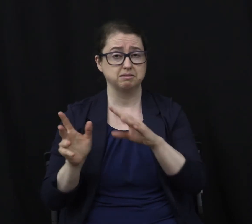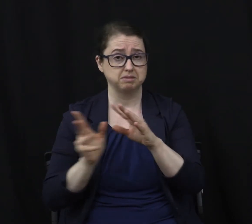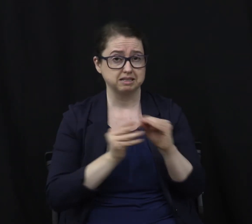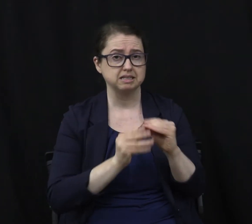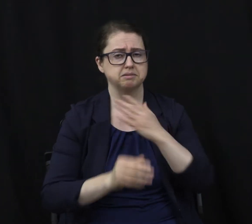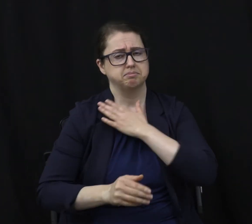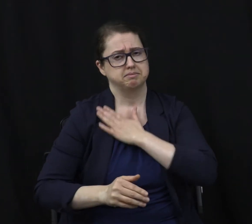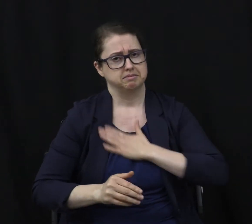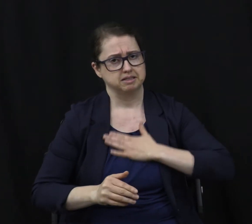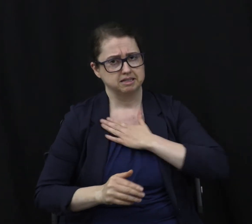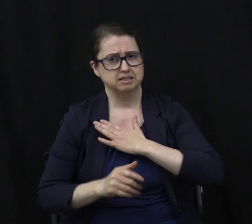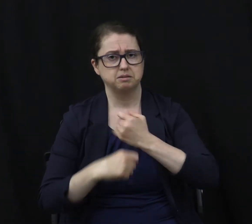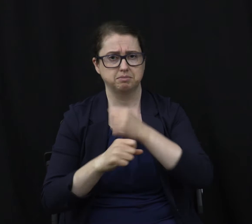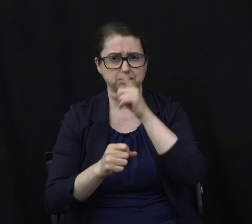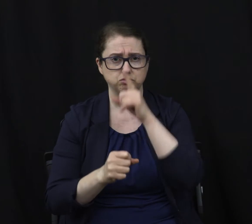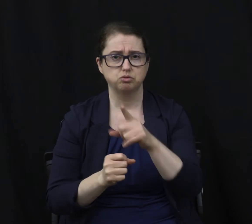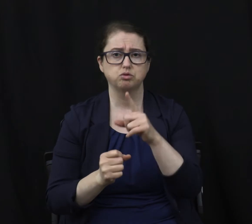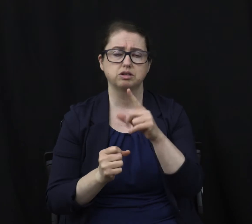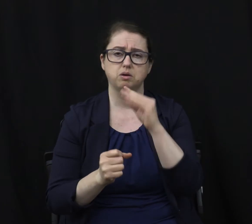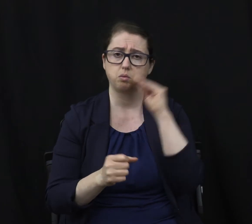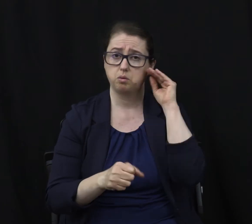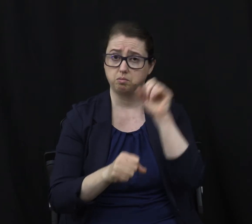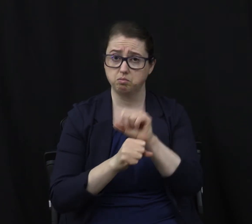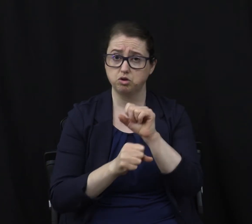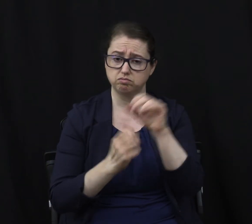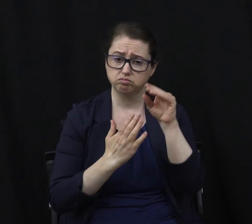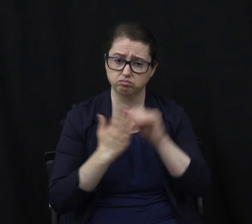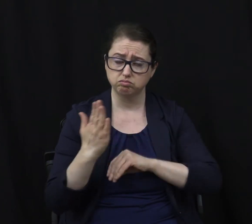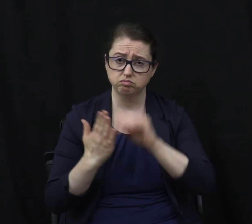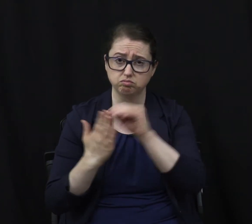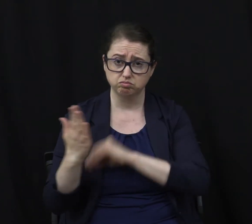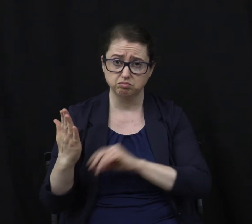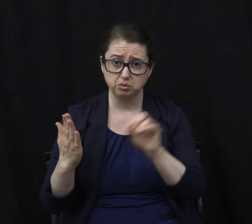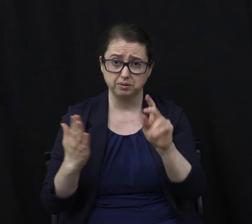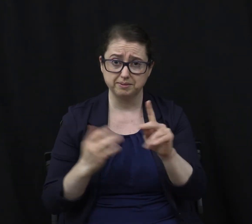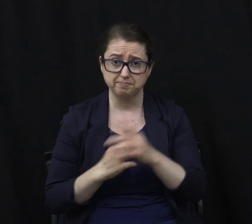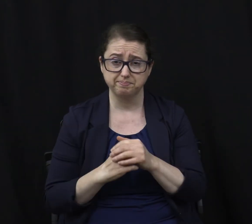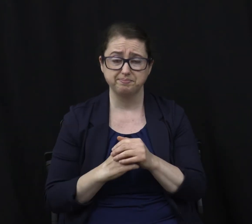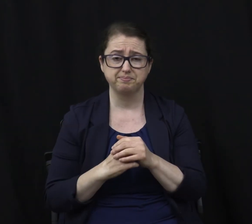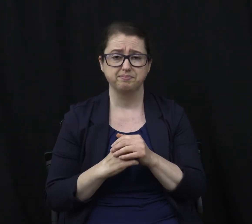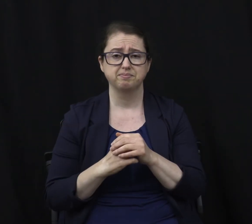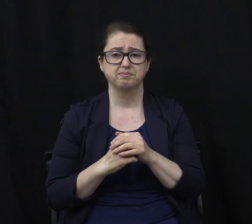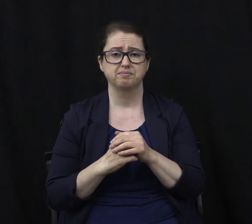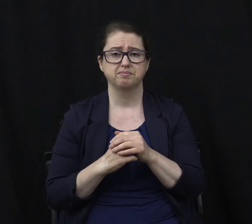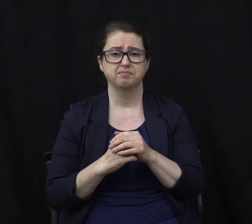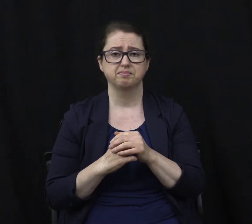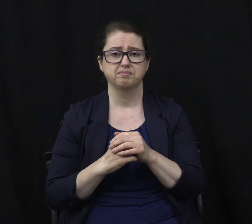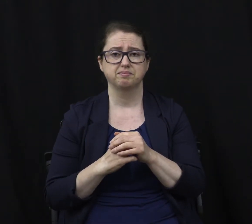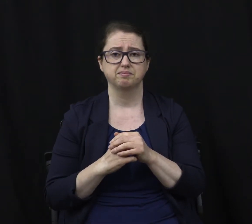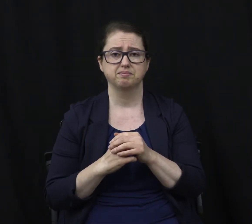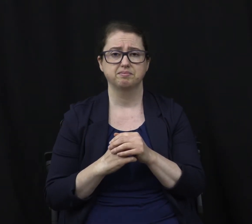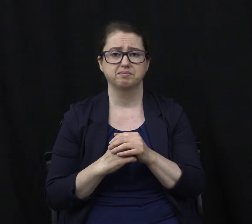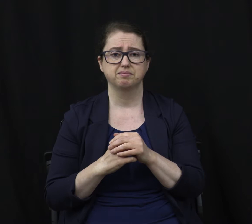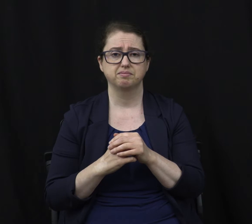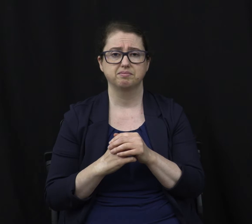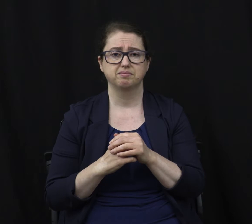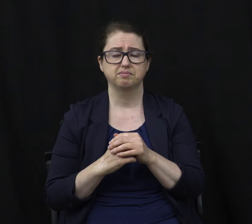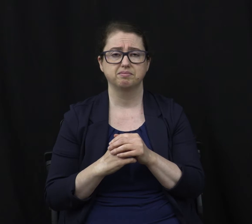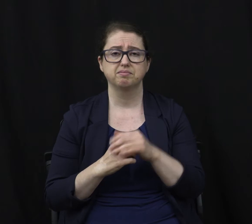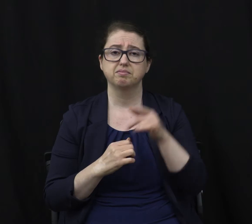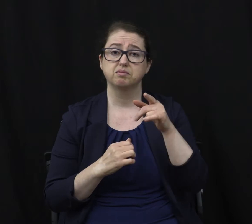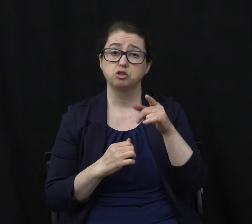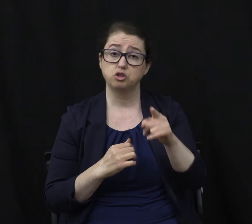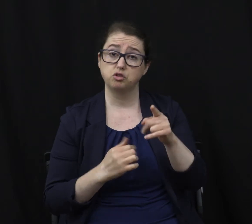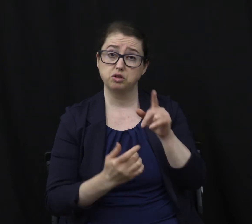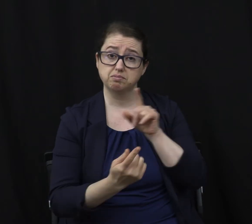the homework assignments. Have you ever had somebody in your life willing to tell you in a kind way that you can do better?